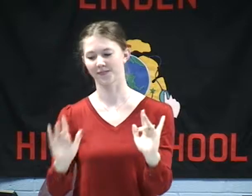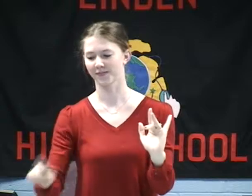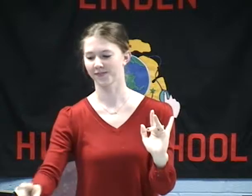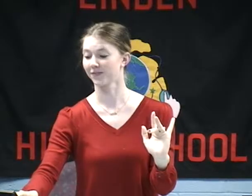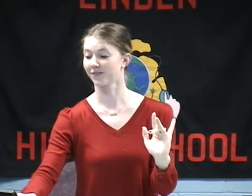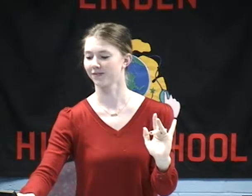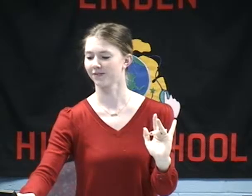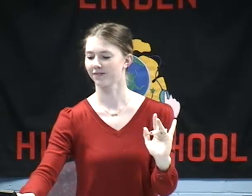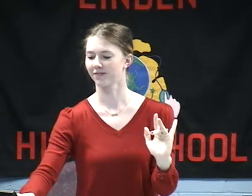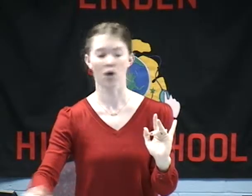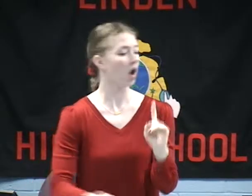resolution. Show, what's the show?